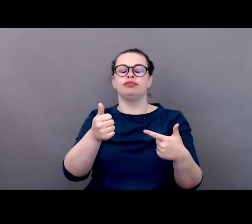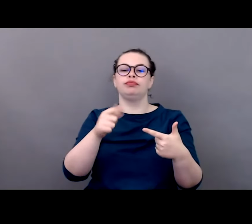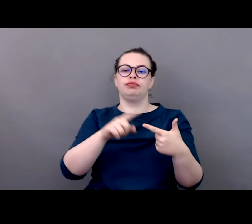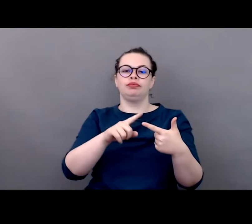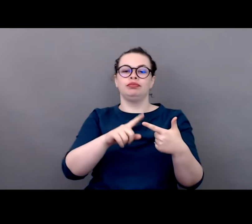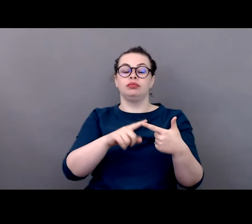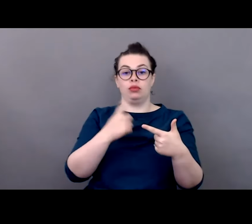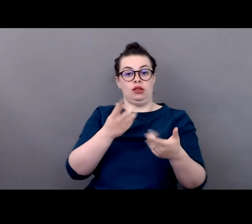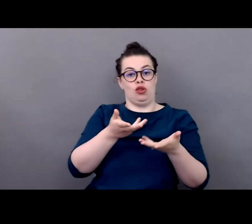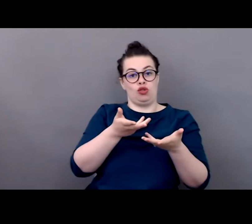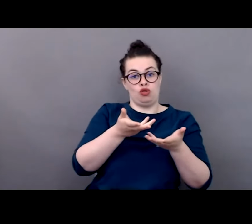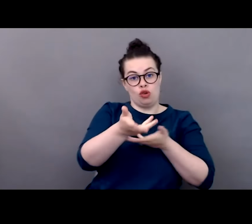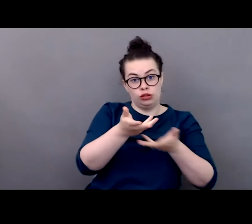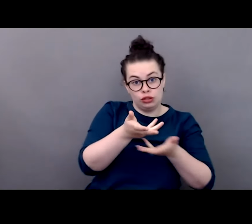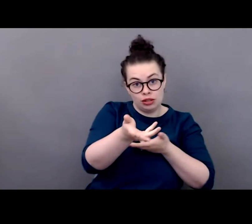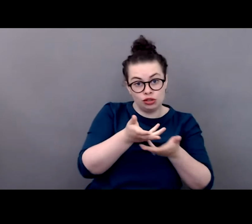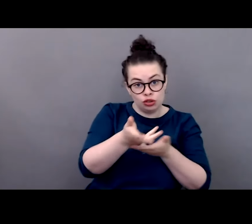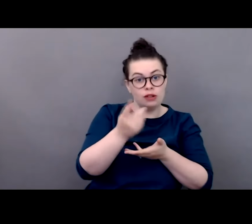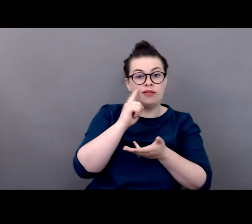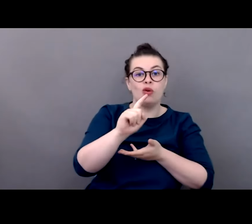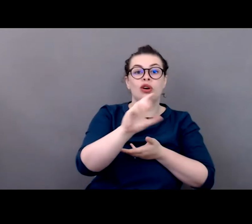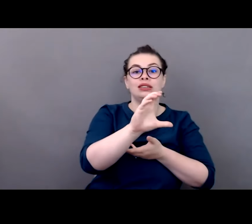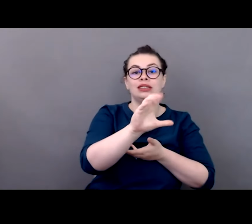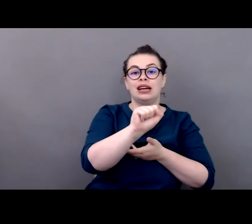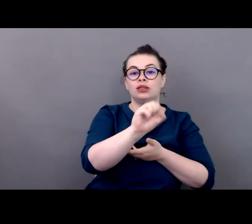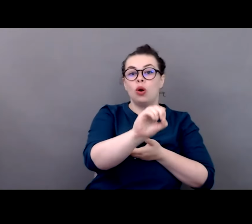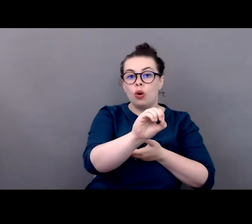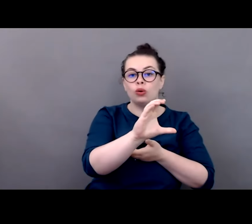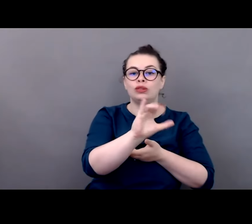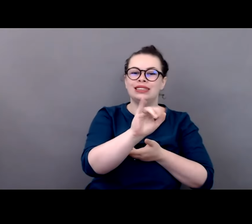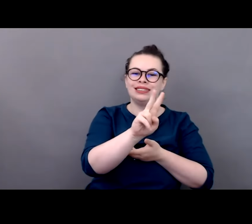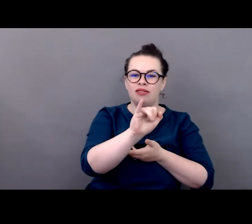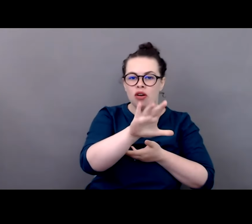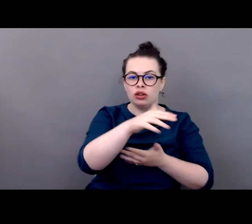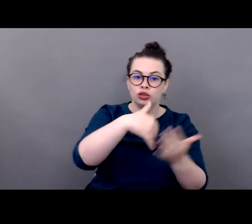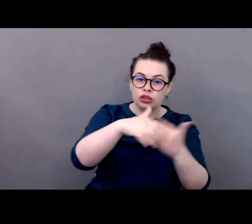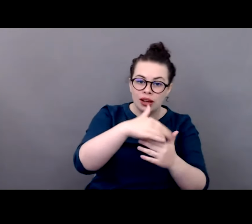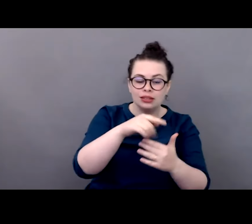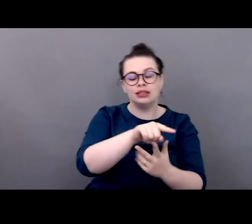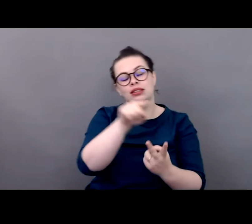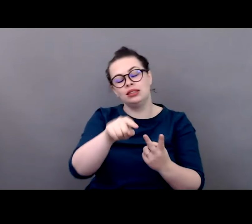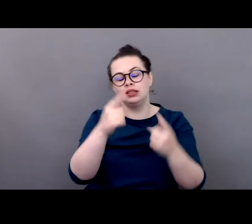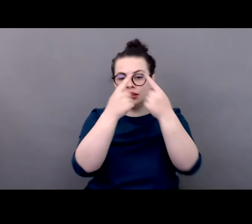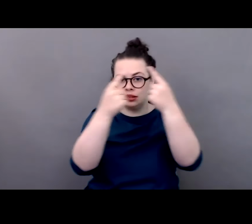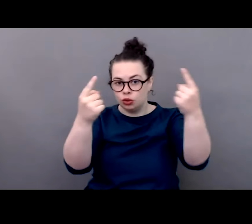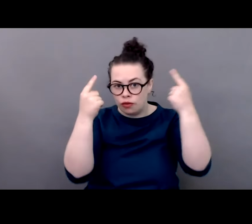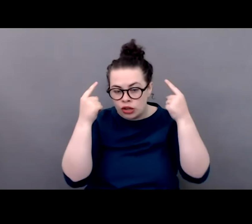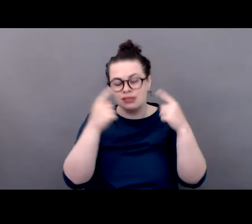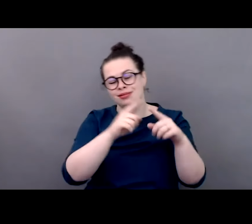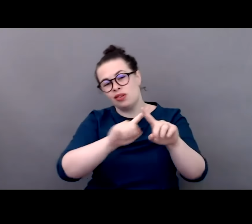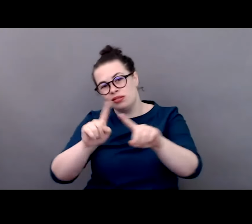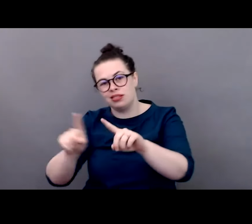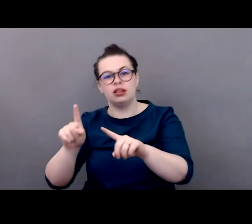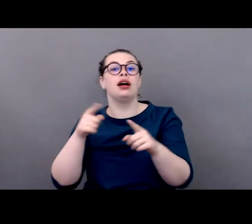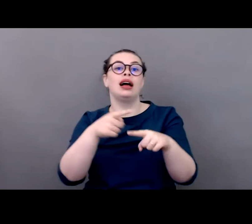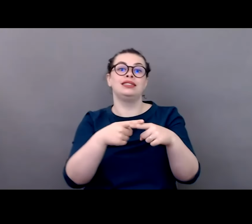consultations of civil society, academia, and others in general comment and days of